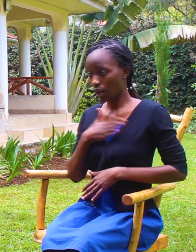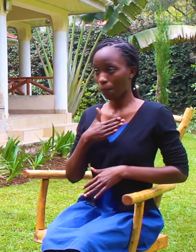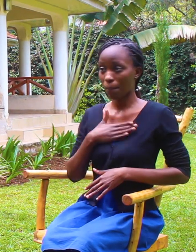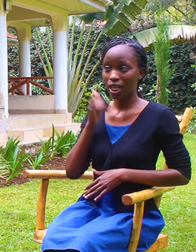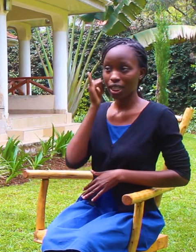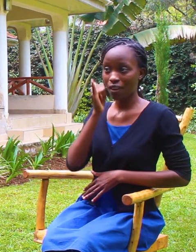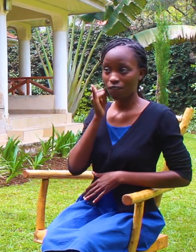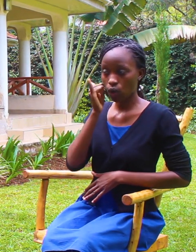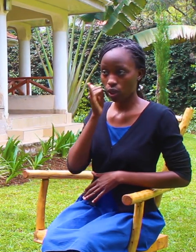Yvonne,